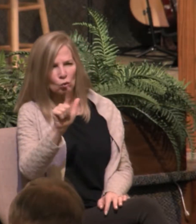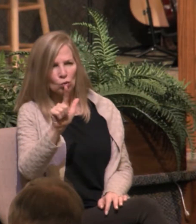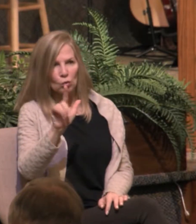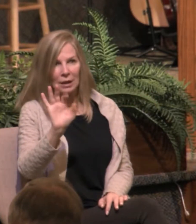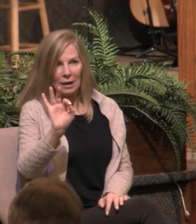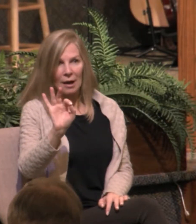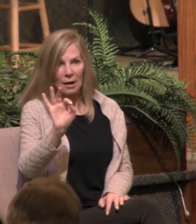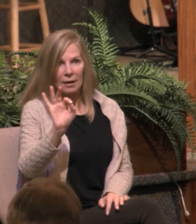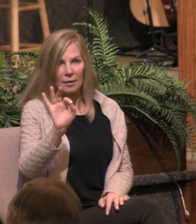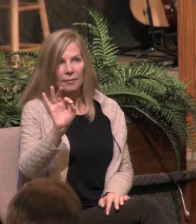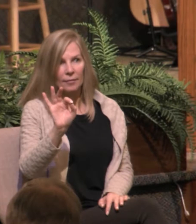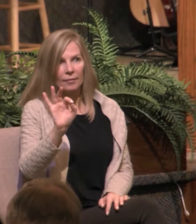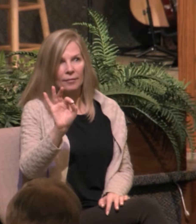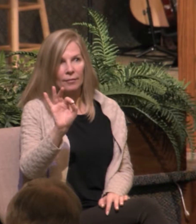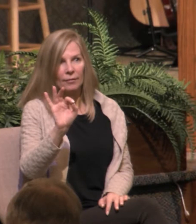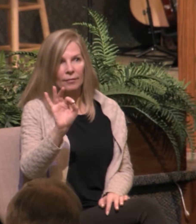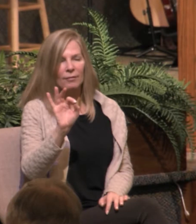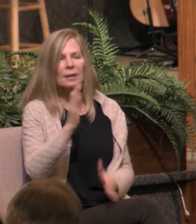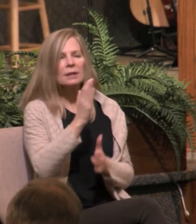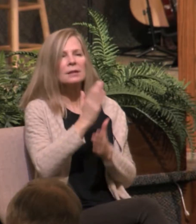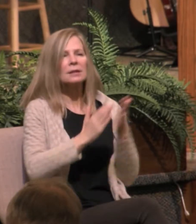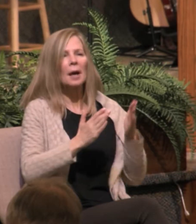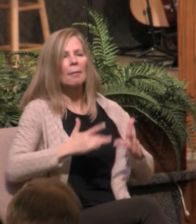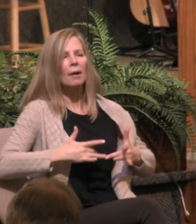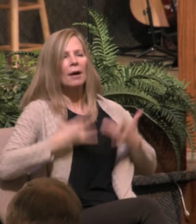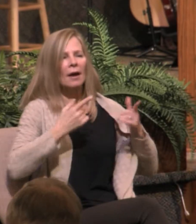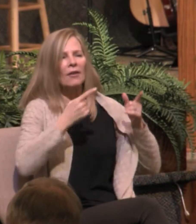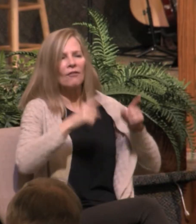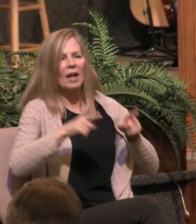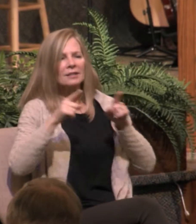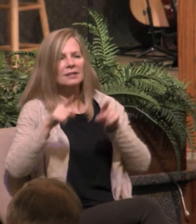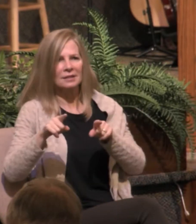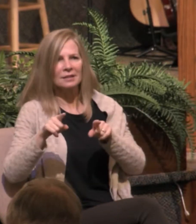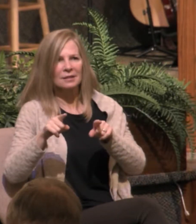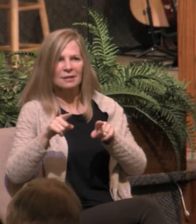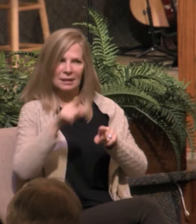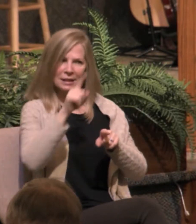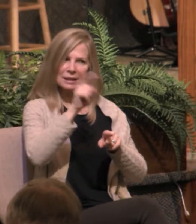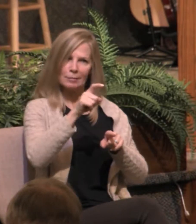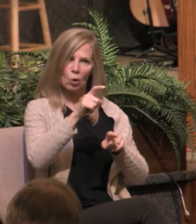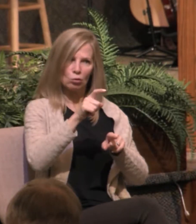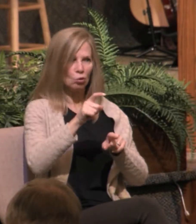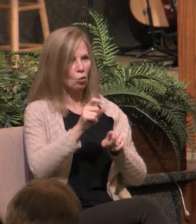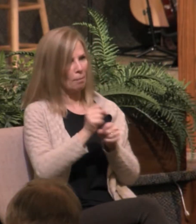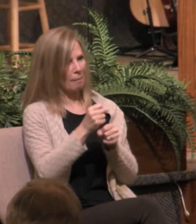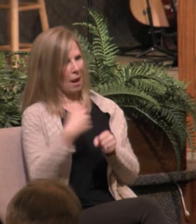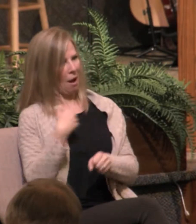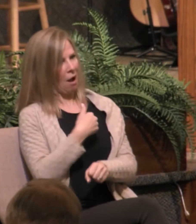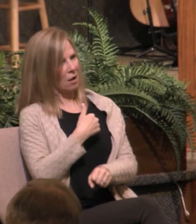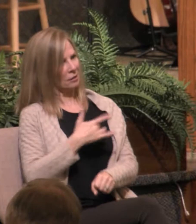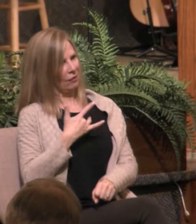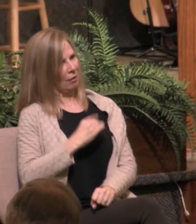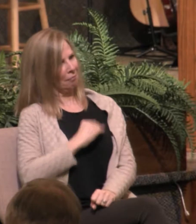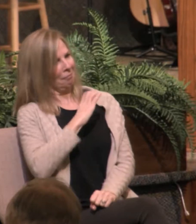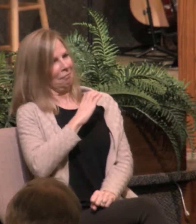29 of some events that occurred in the life of Moses that are supposed to encourage us.